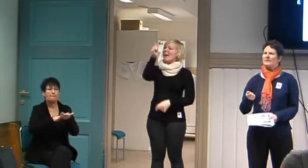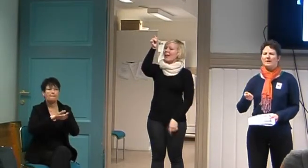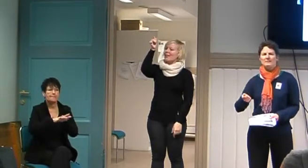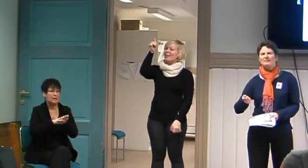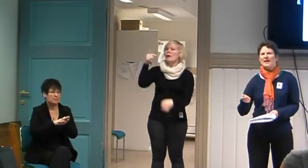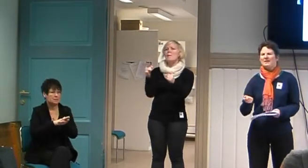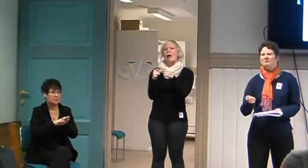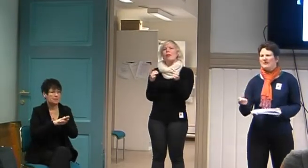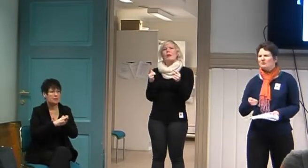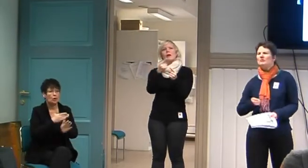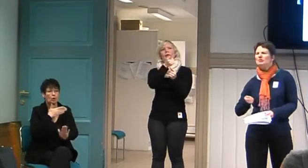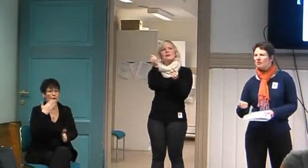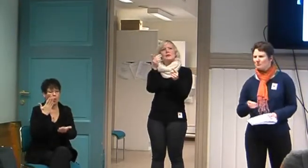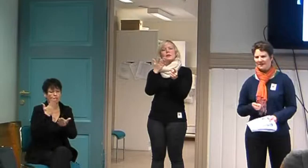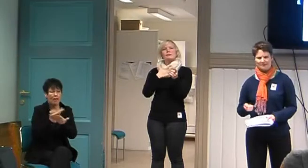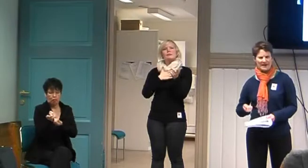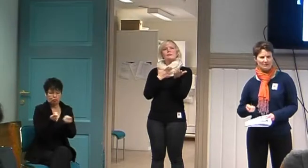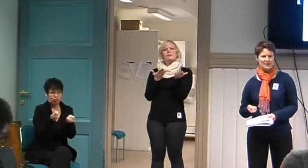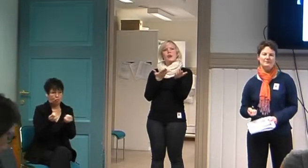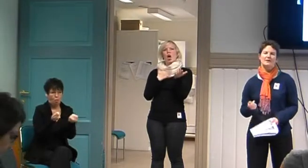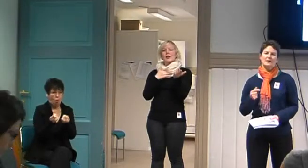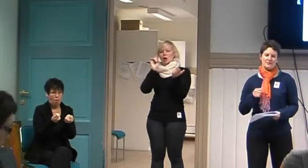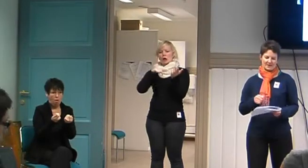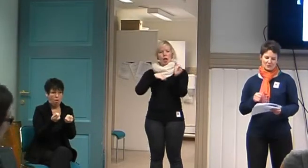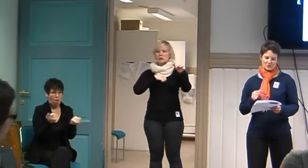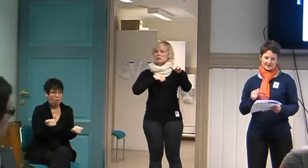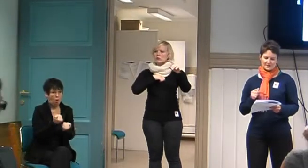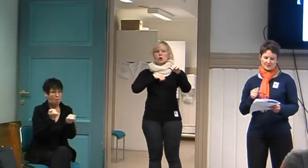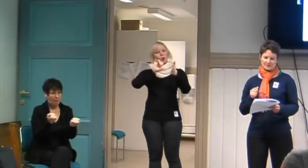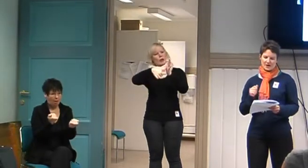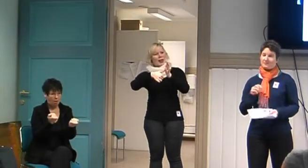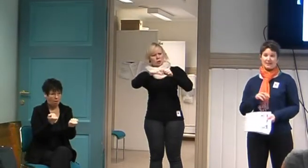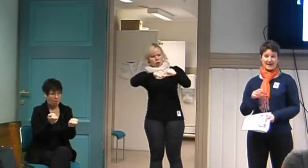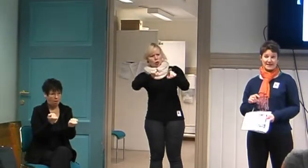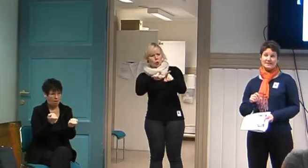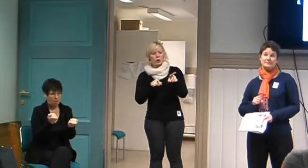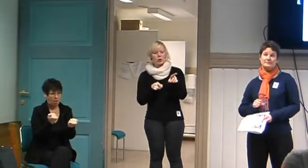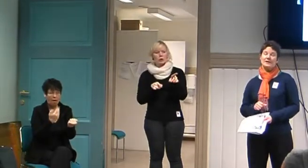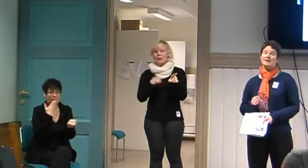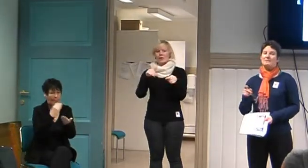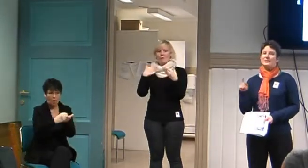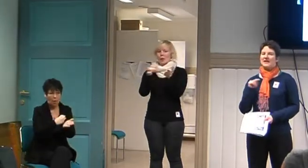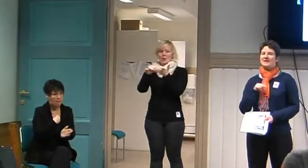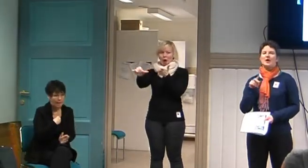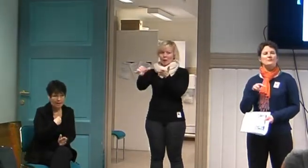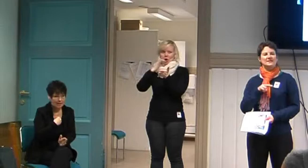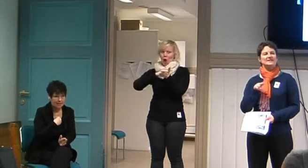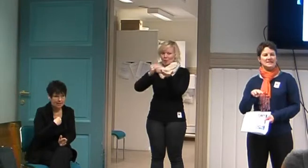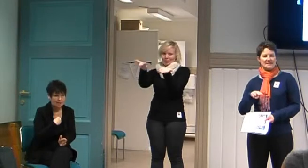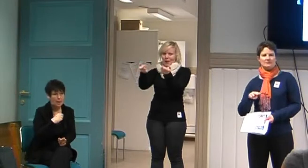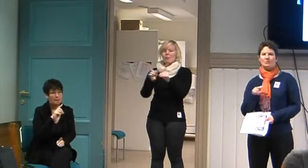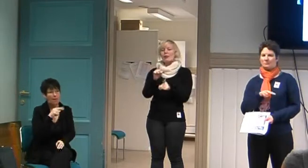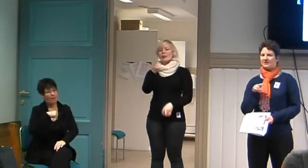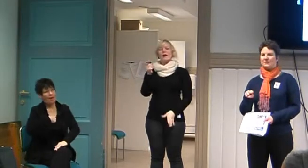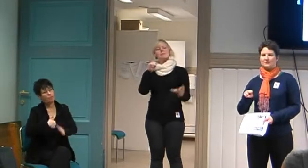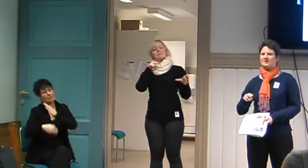have any real controlling power. They're also unpaid, but they